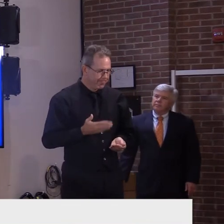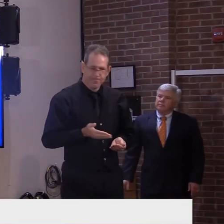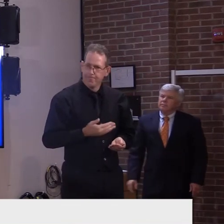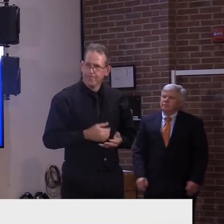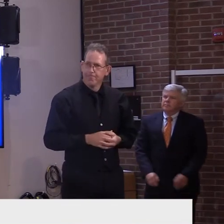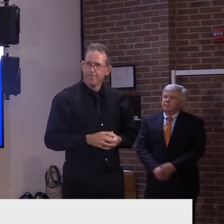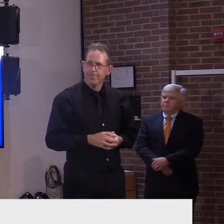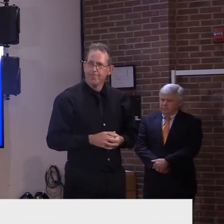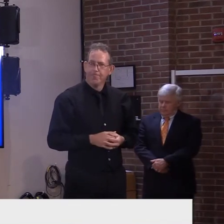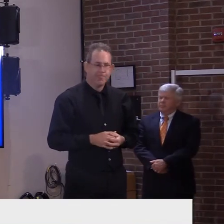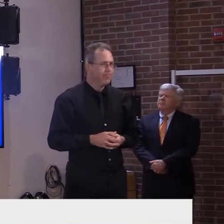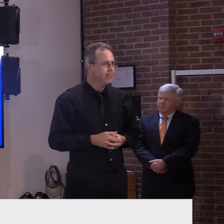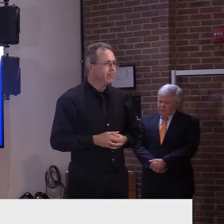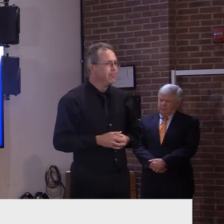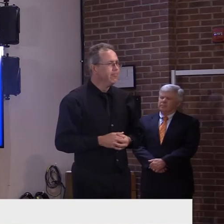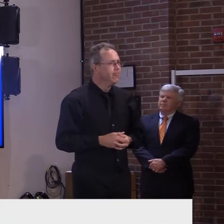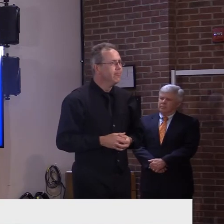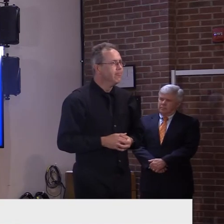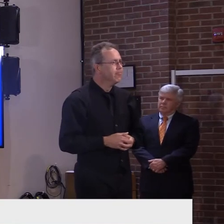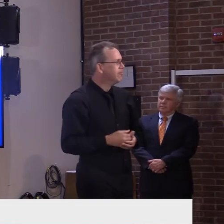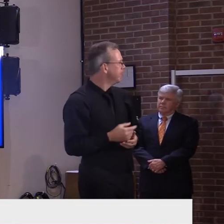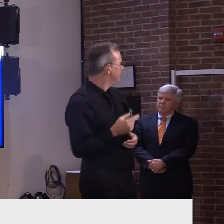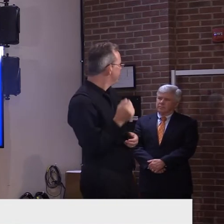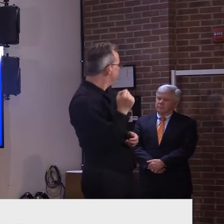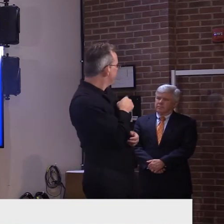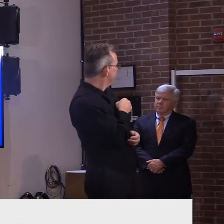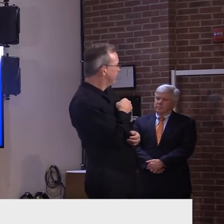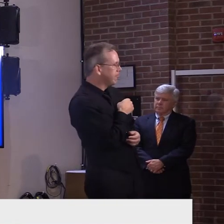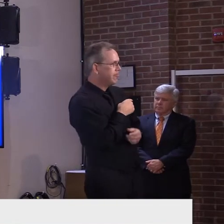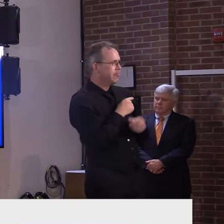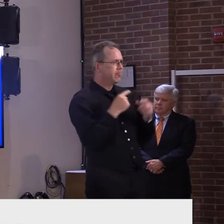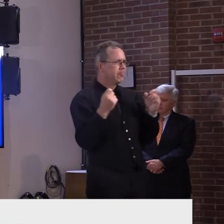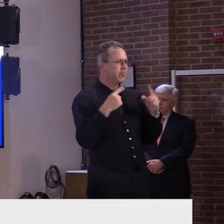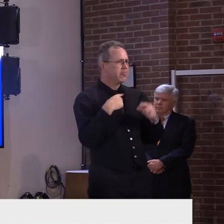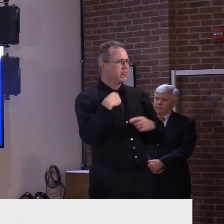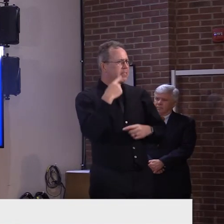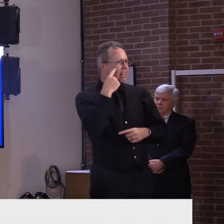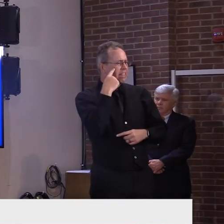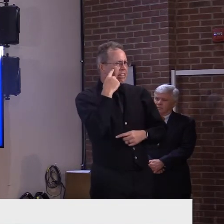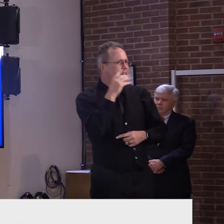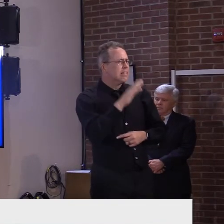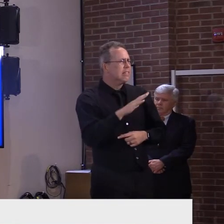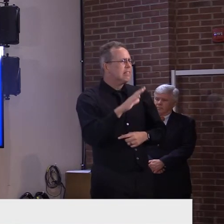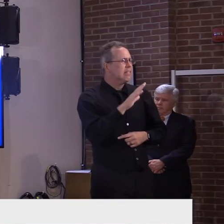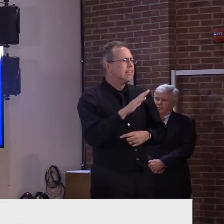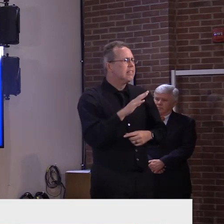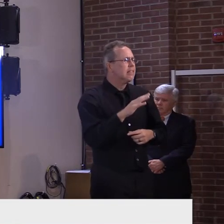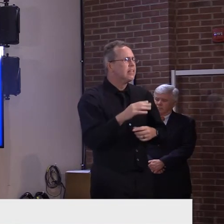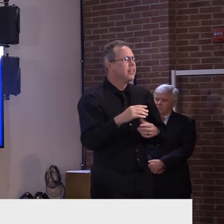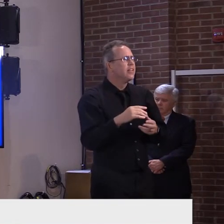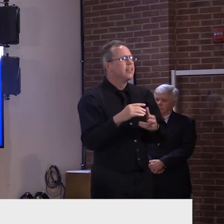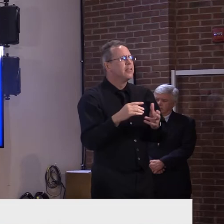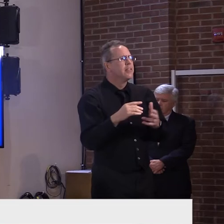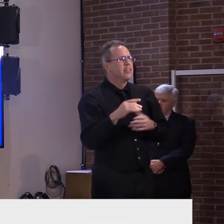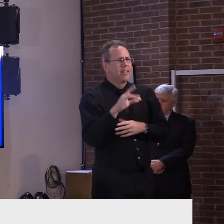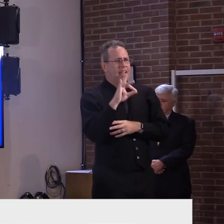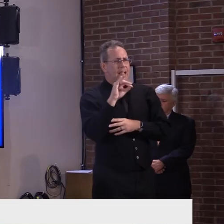I believe the number is 120. And 80 are in residents, 40 are in staff.